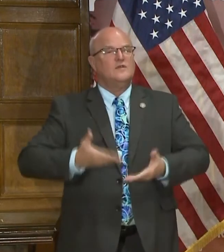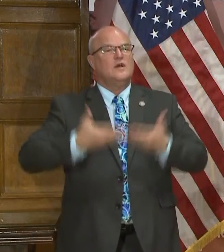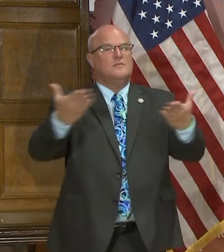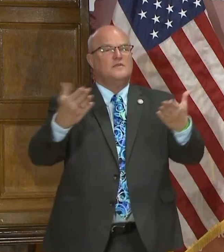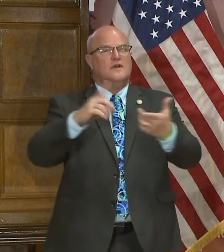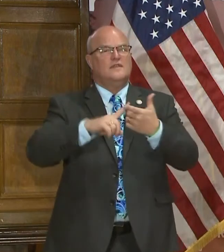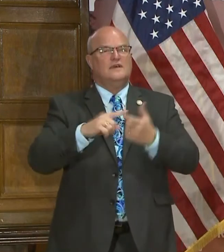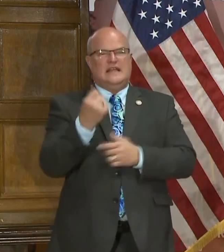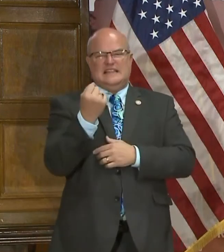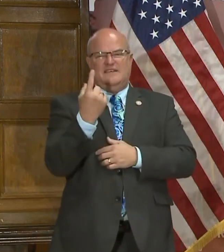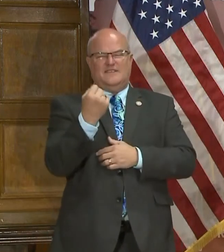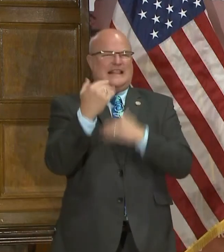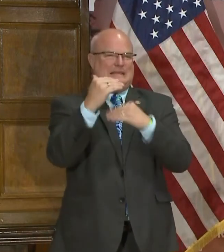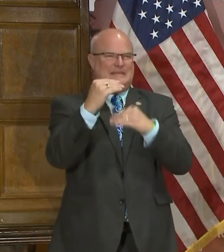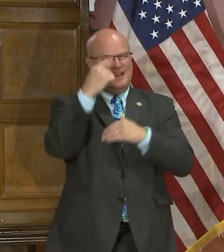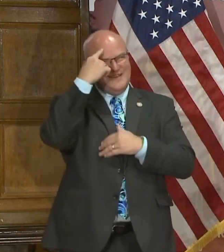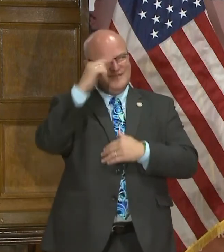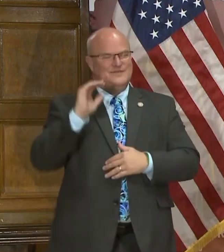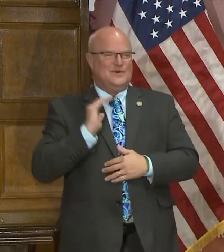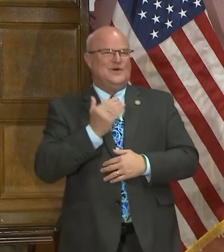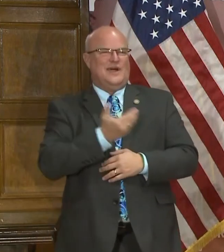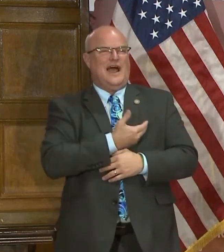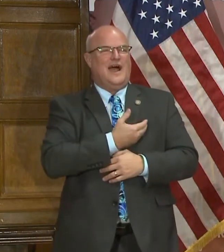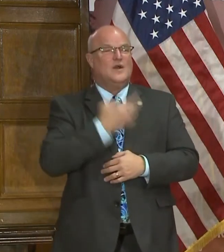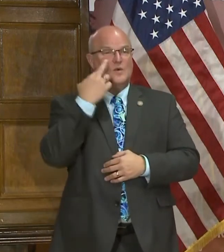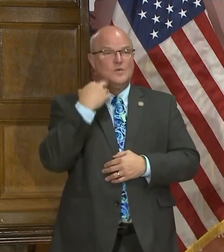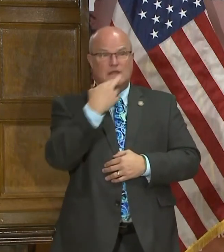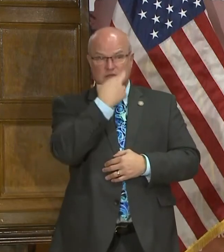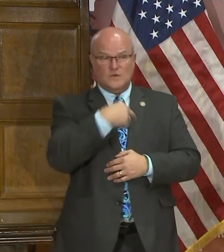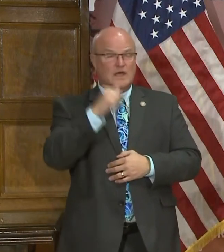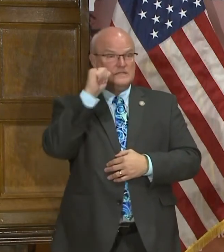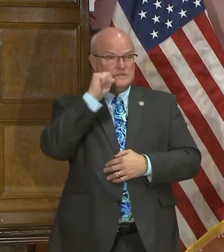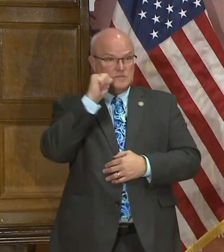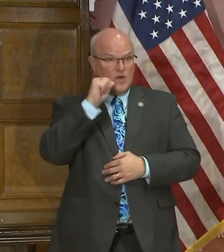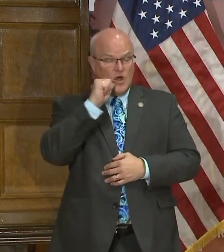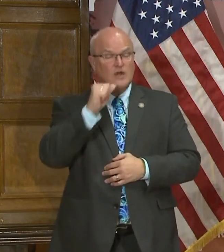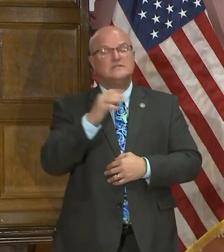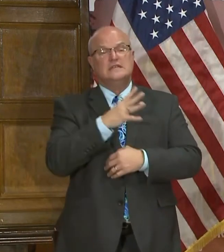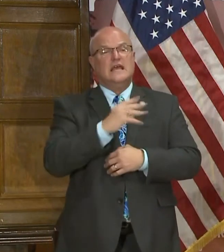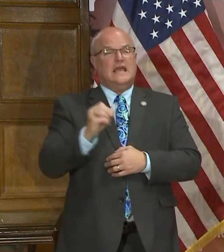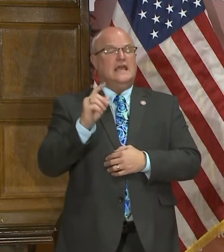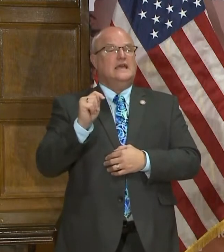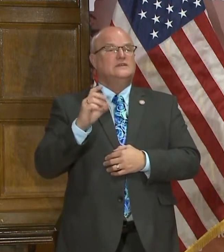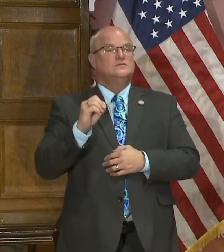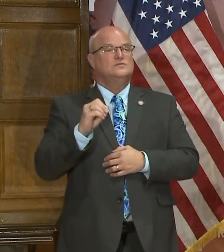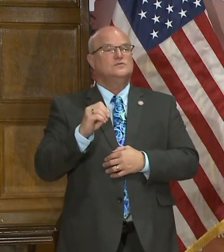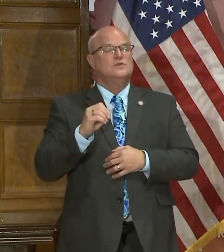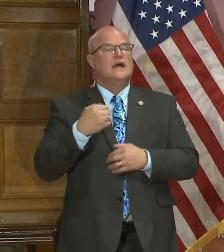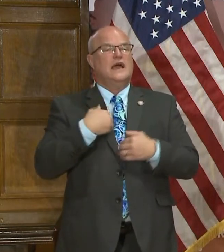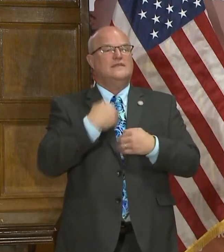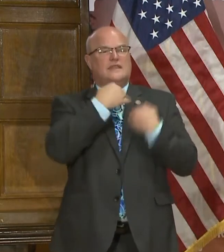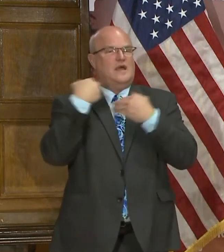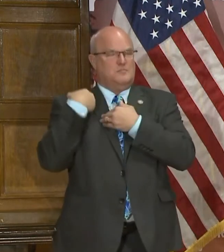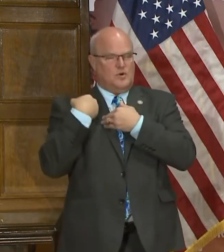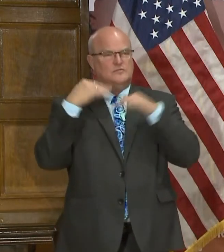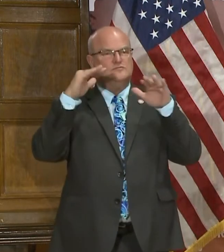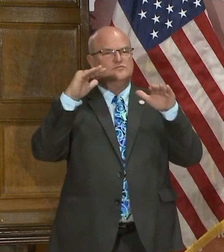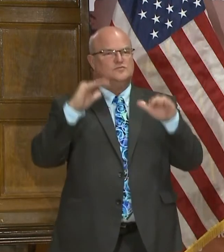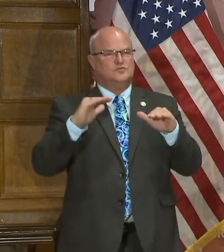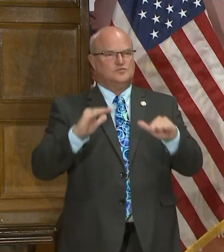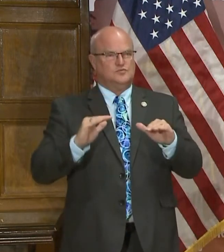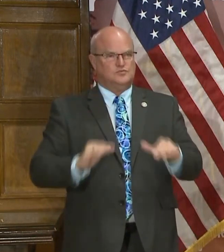11 o'clock limitation for our restaurants and bars to ease that burden as